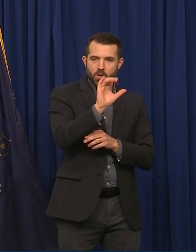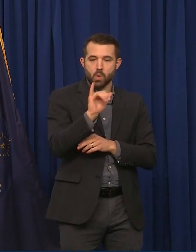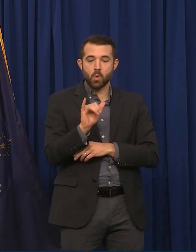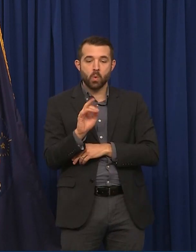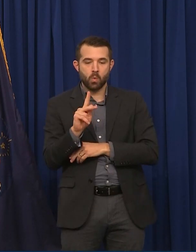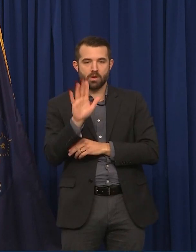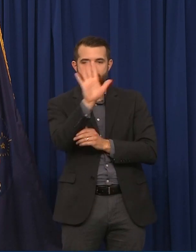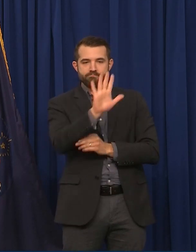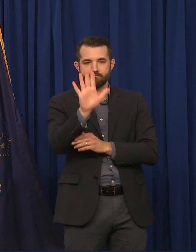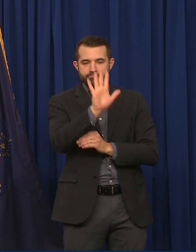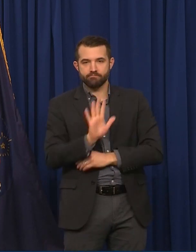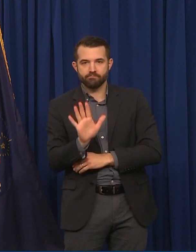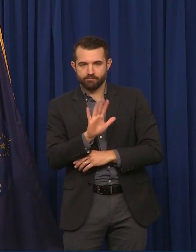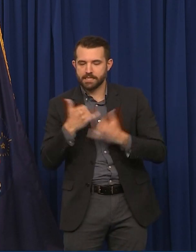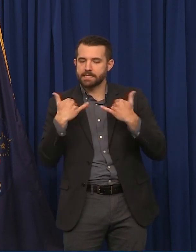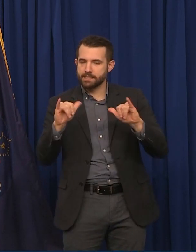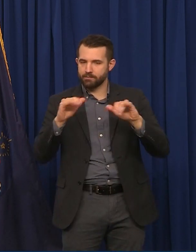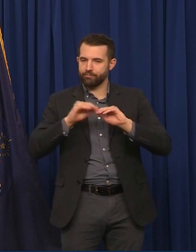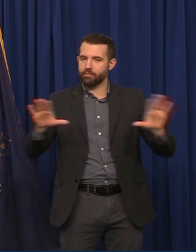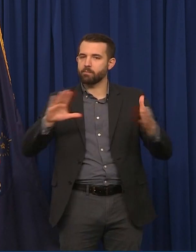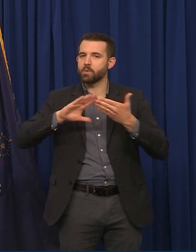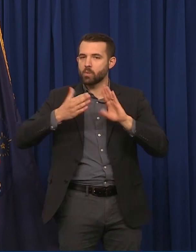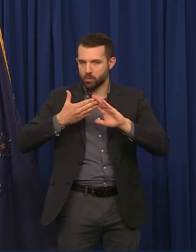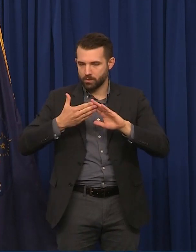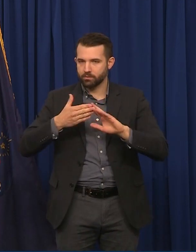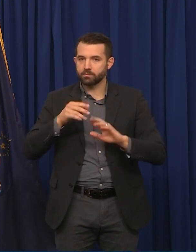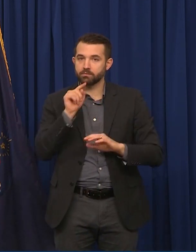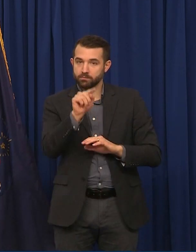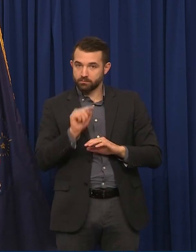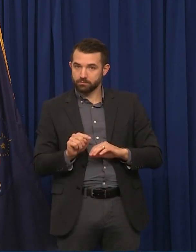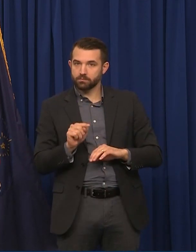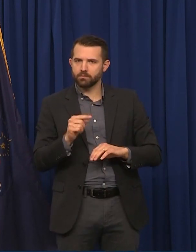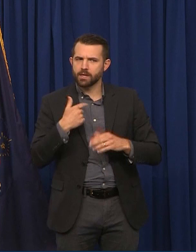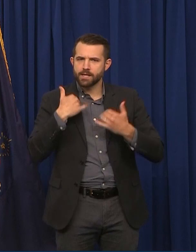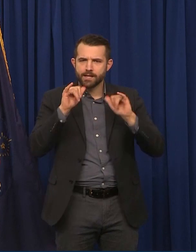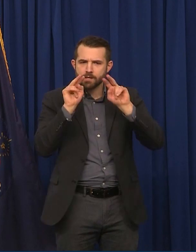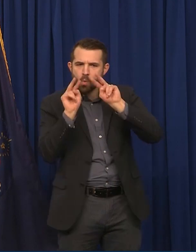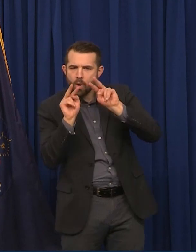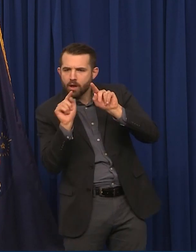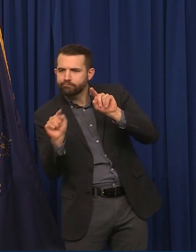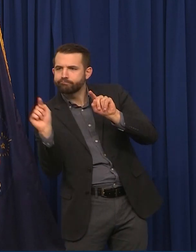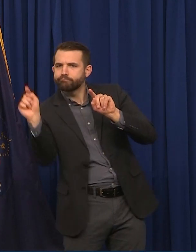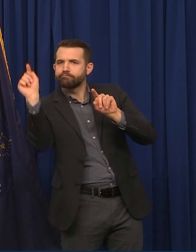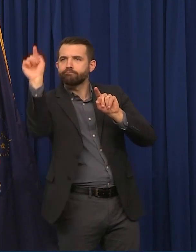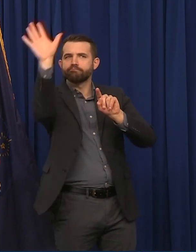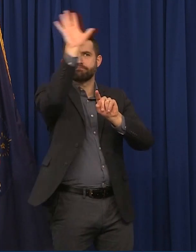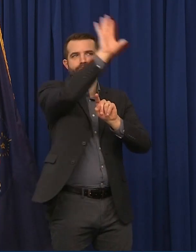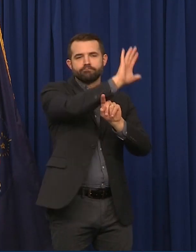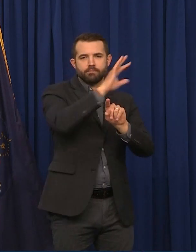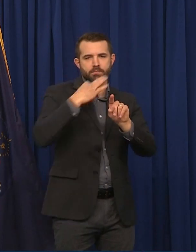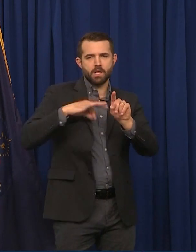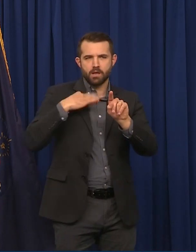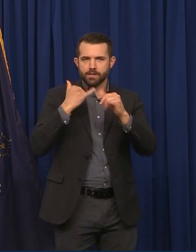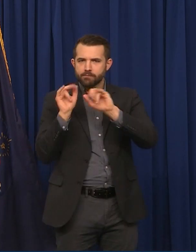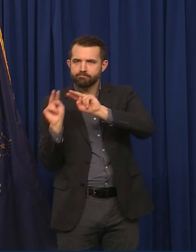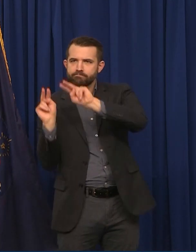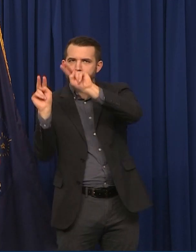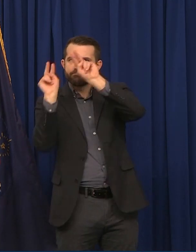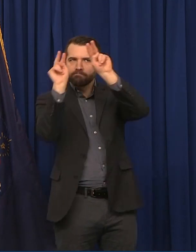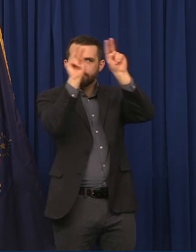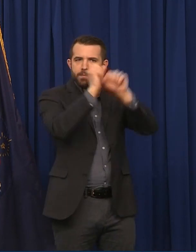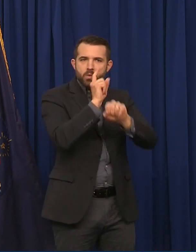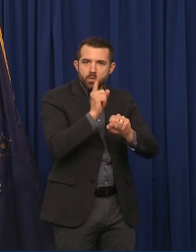transmission, and those remain Cumberland and York counties. We do, however, continue to